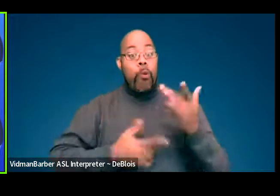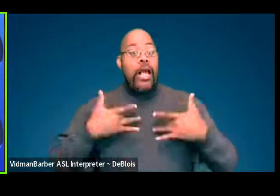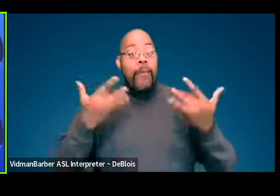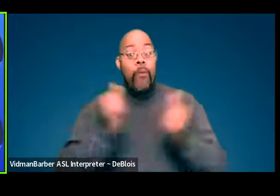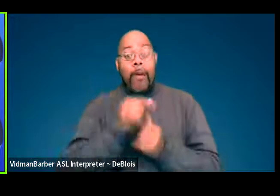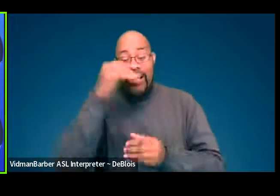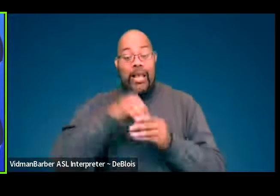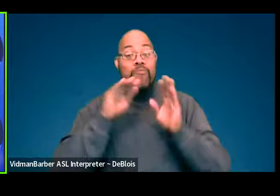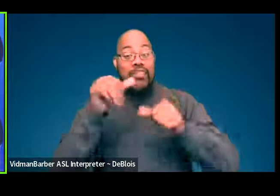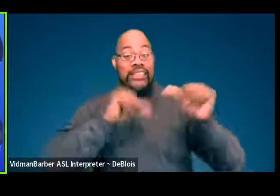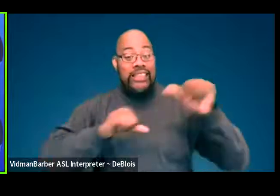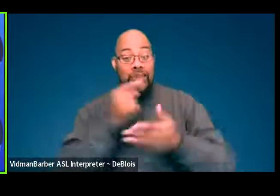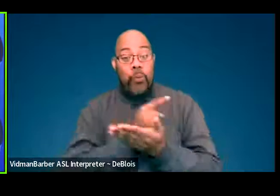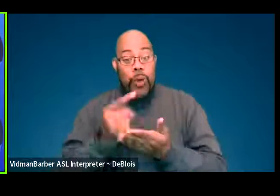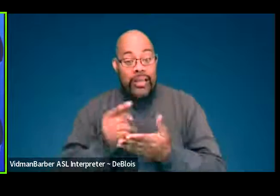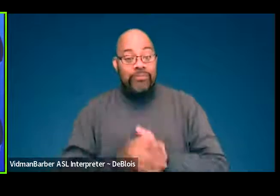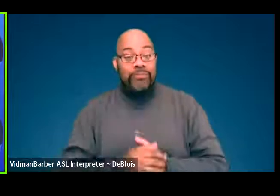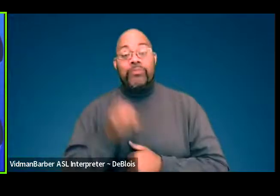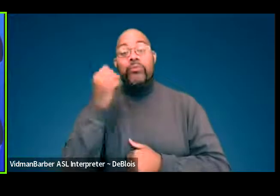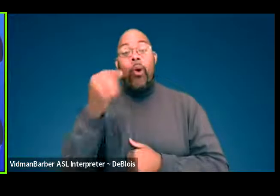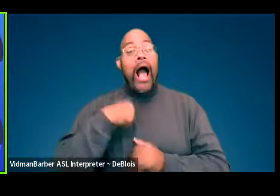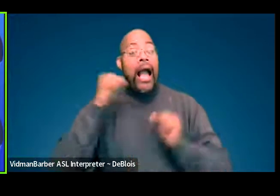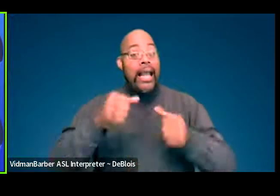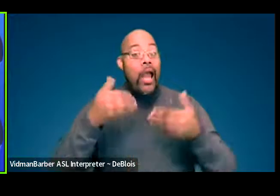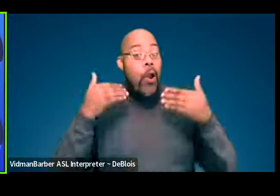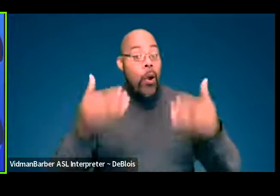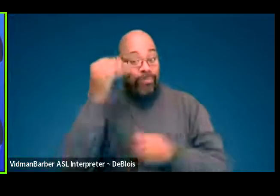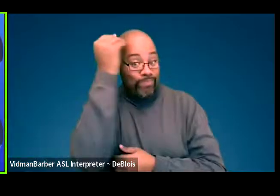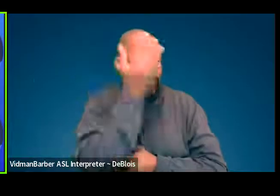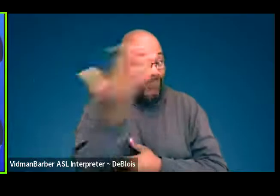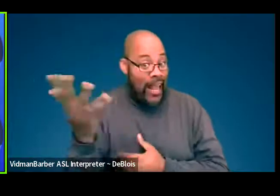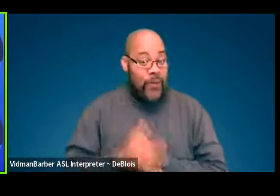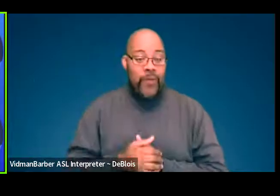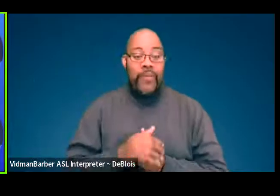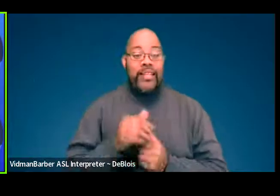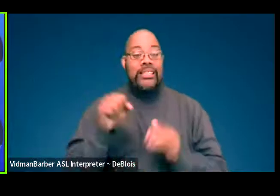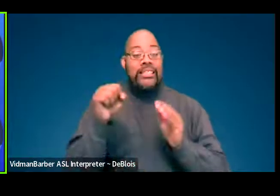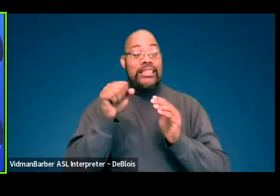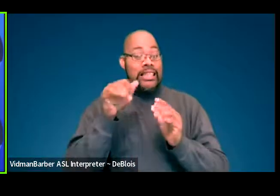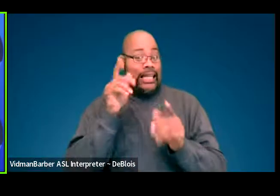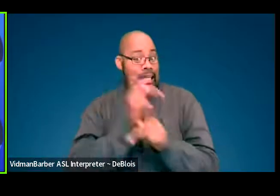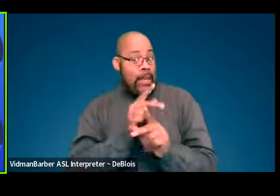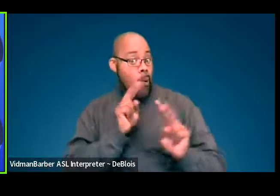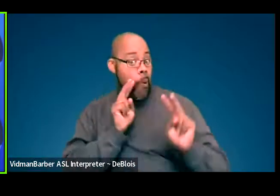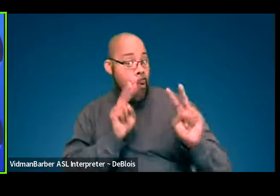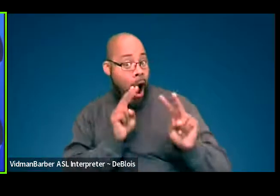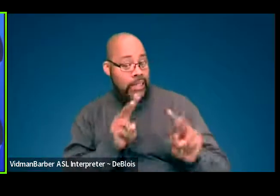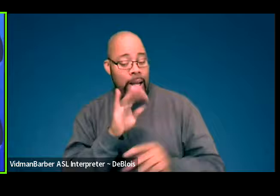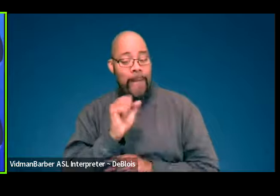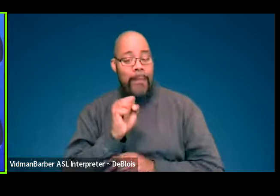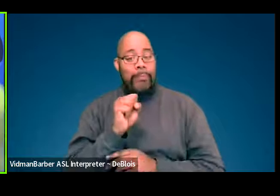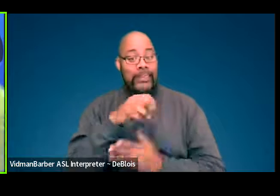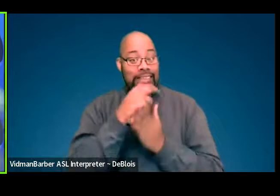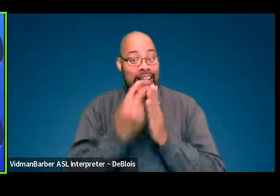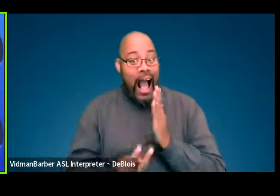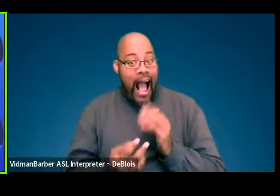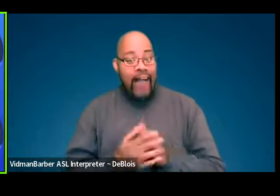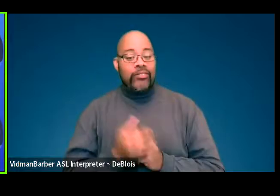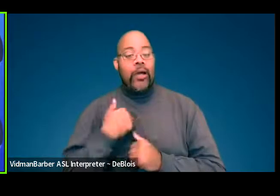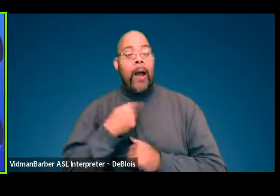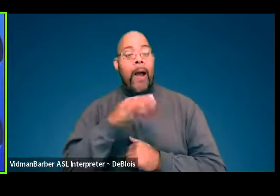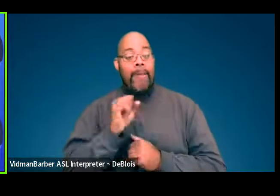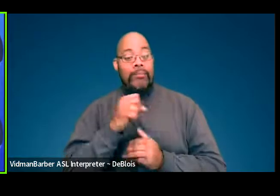on with Black and Marine Science Week. So I can go ahead and tell you, stay tuned for BIMS Dives. Our